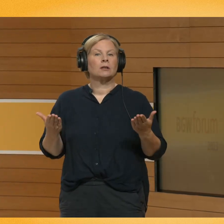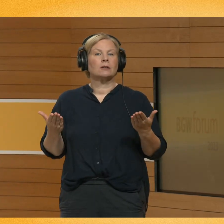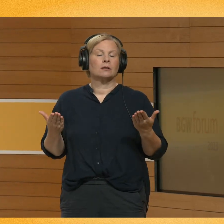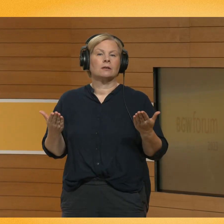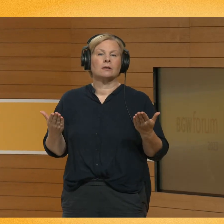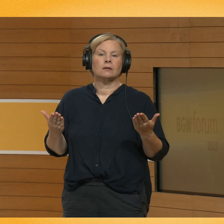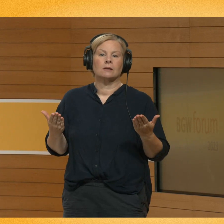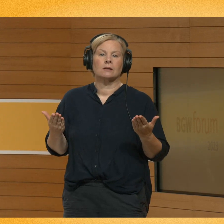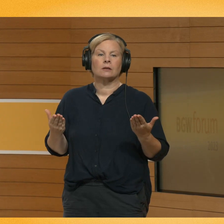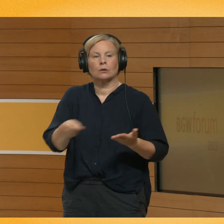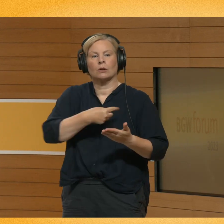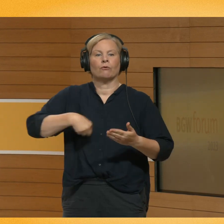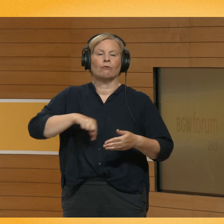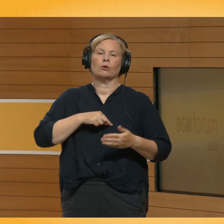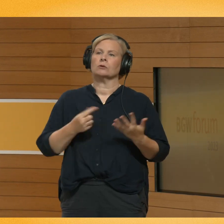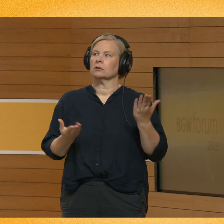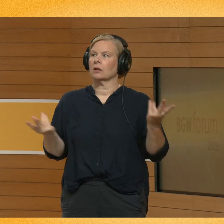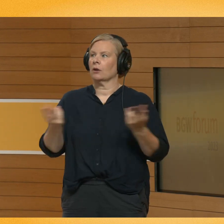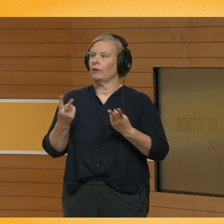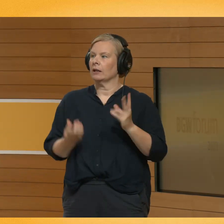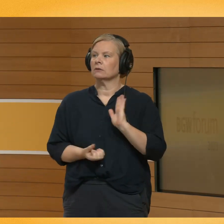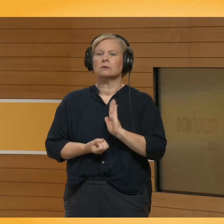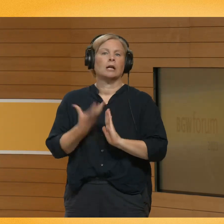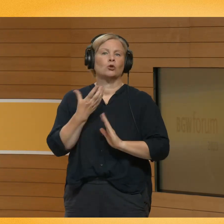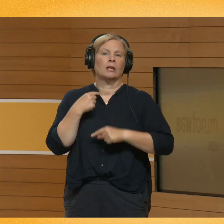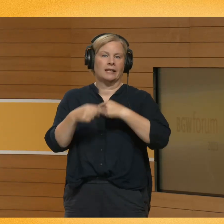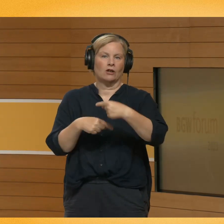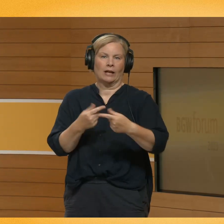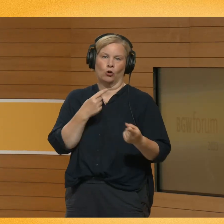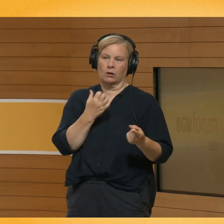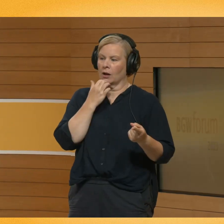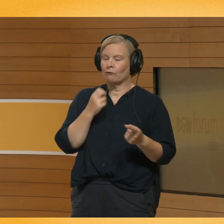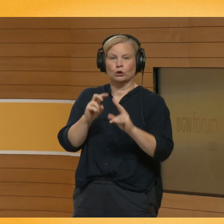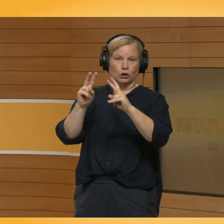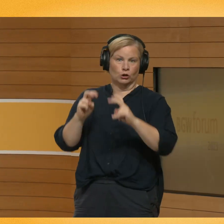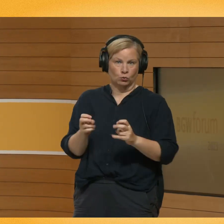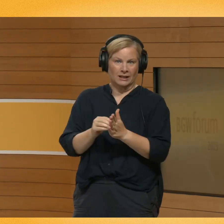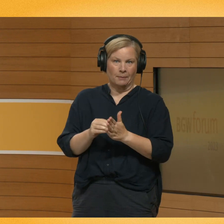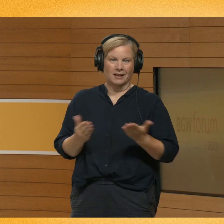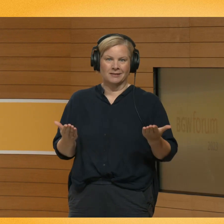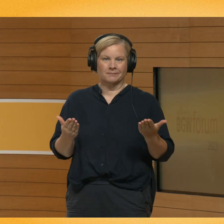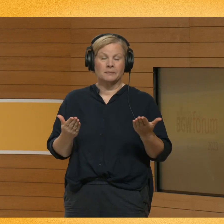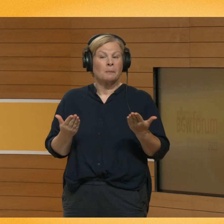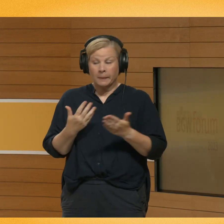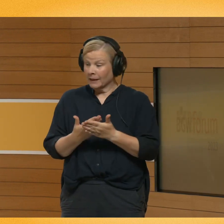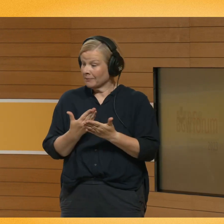take part in this study because it was the ultimate chance to work on those things. Yeah. Yeah.